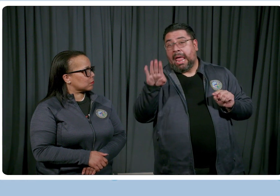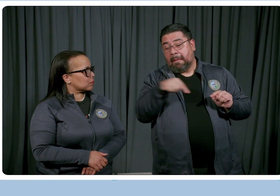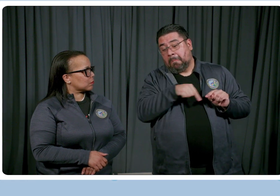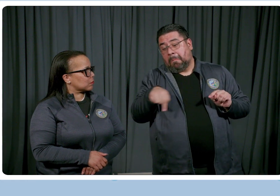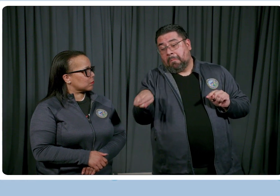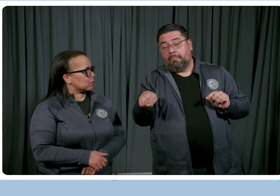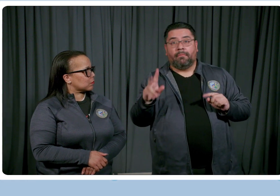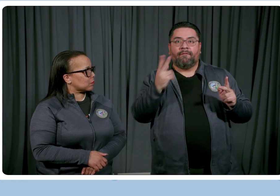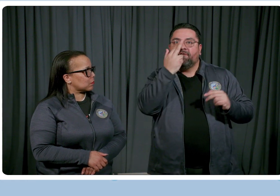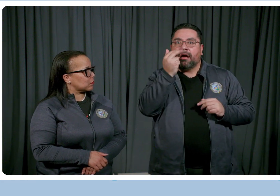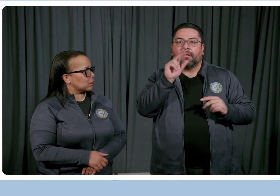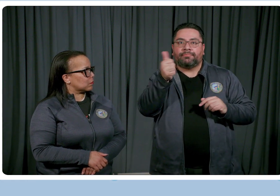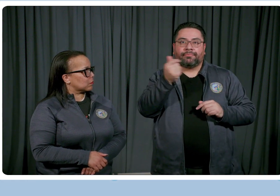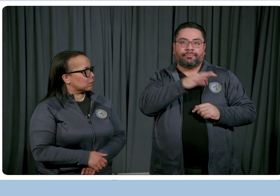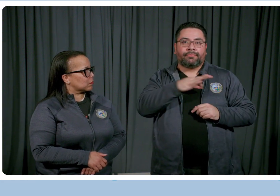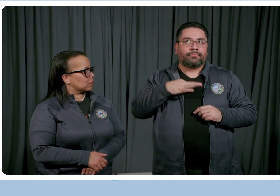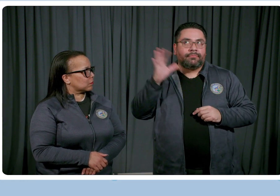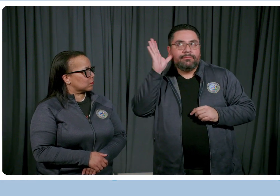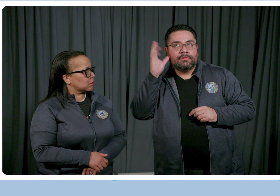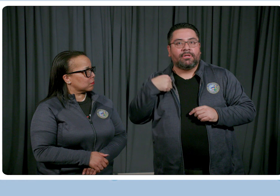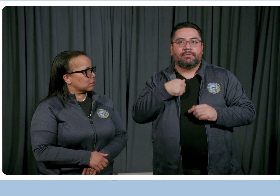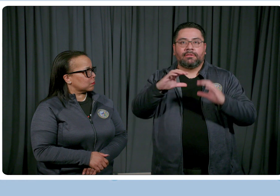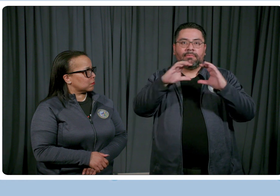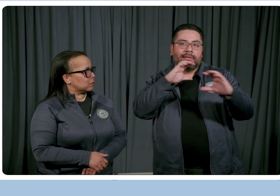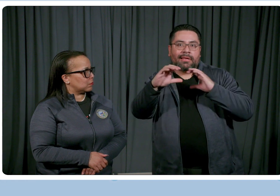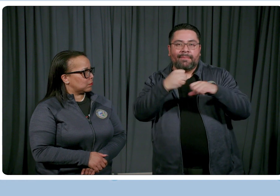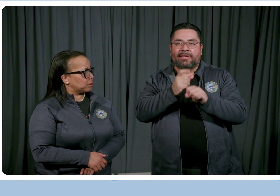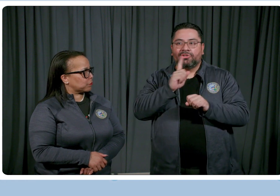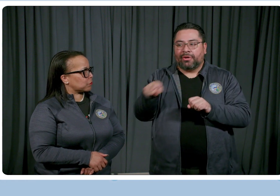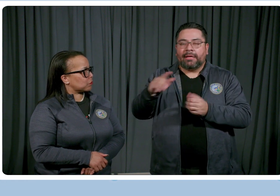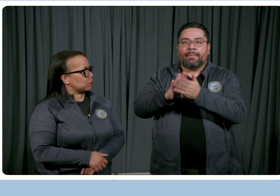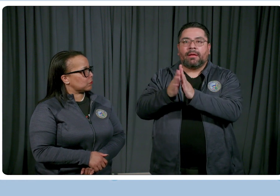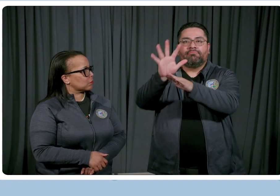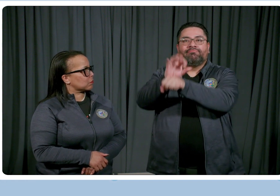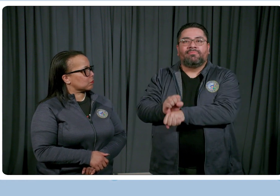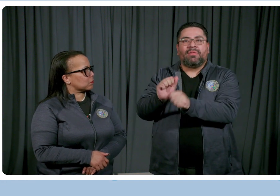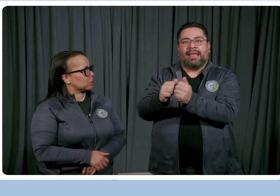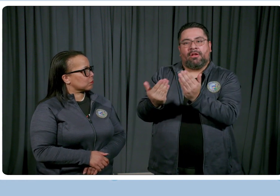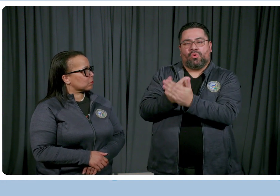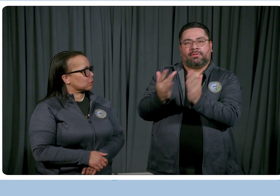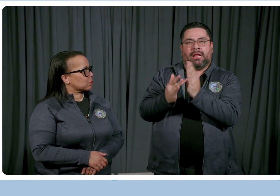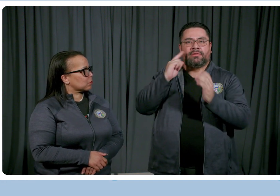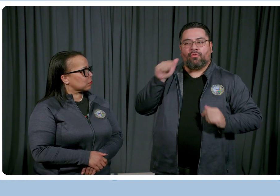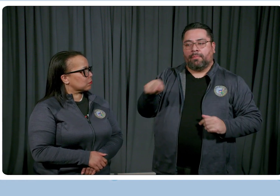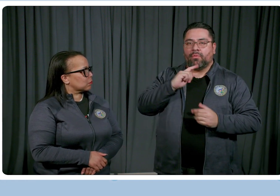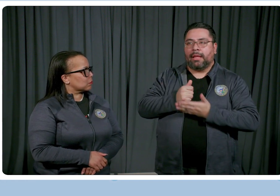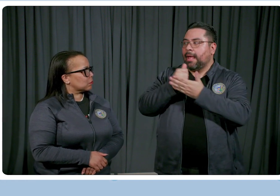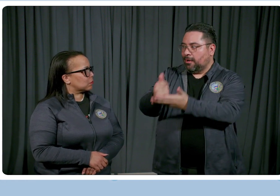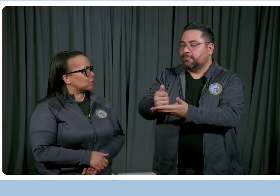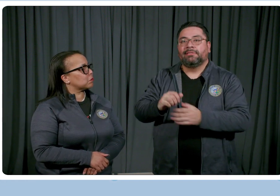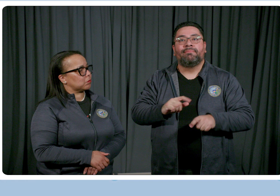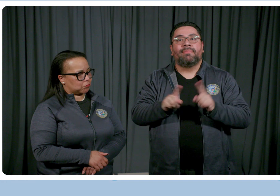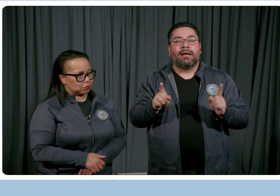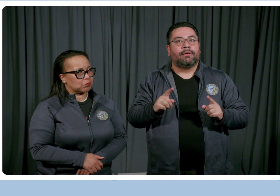the computer lab, which was very funny for everyone to hear us trying to communicate back and forth, trying to make sure that we could get him familiarized with that technology. And that